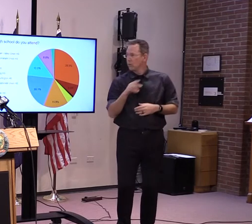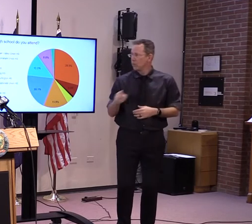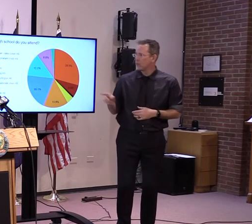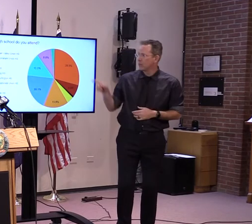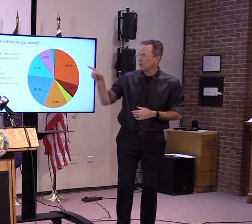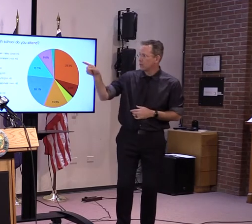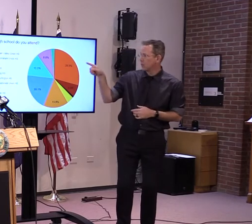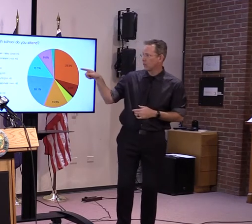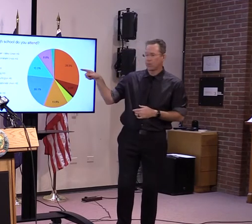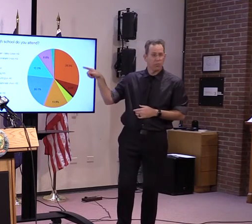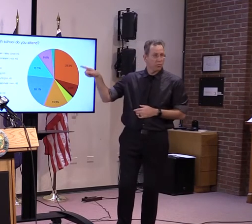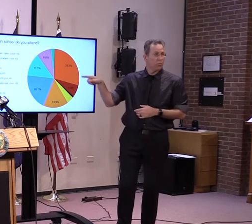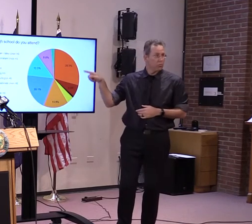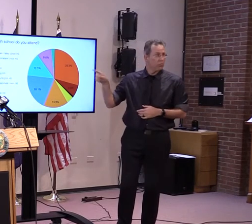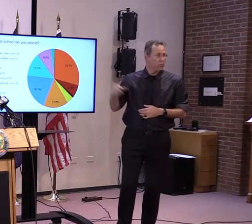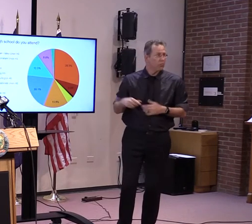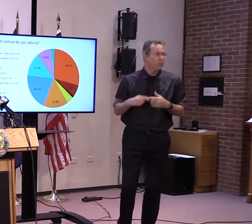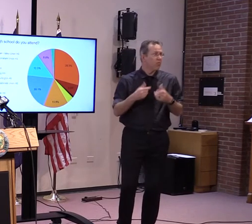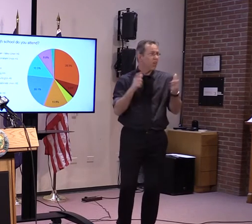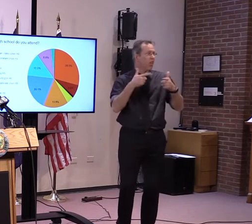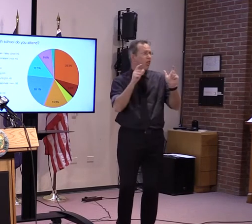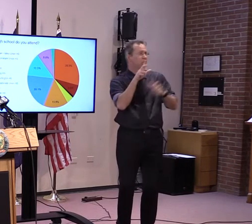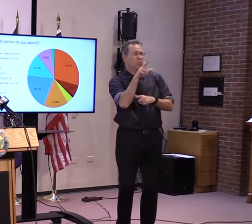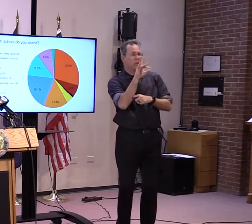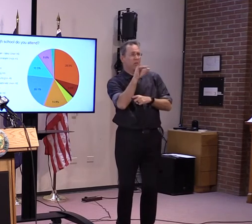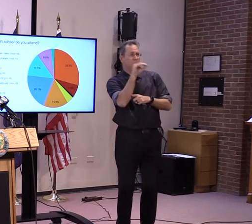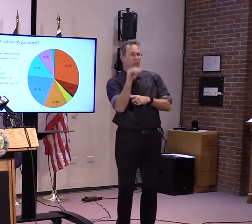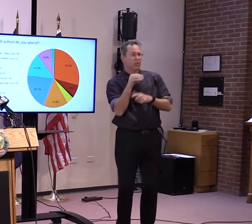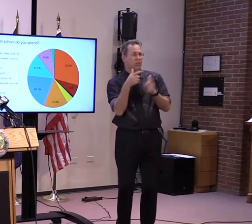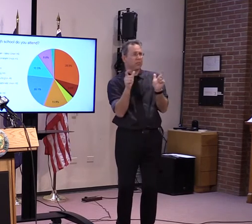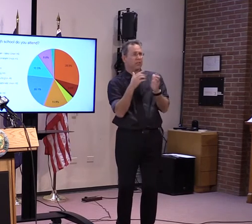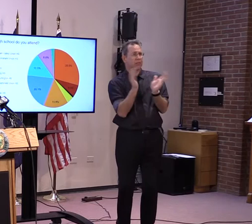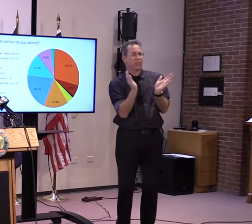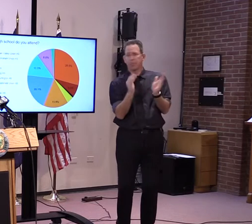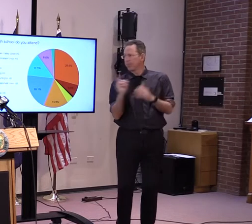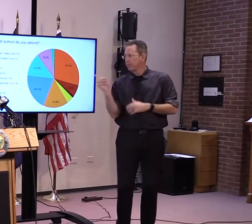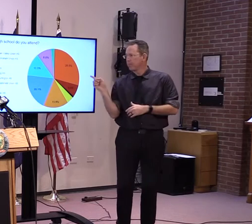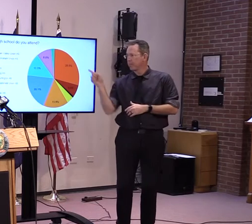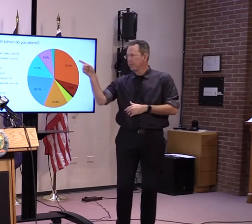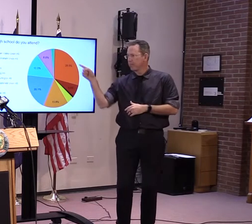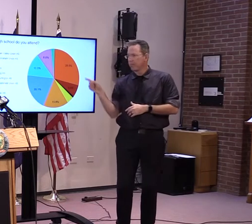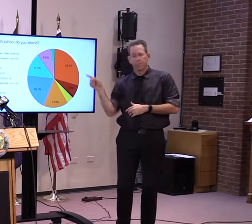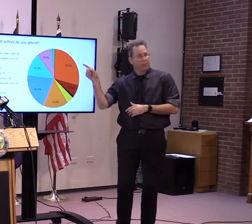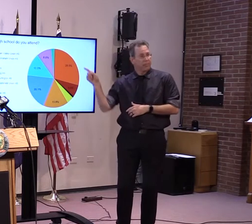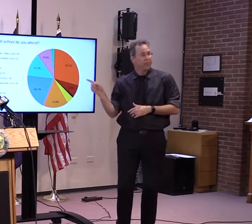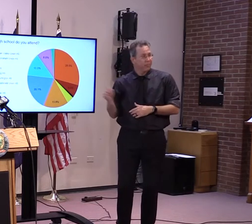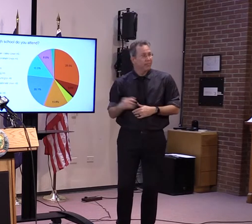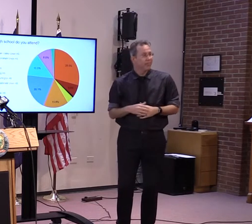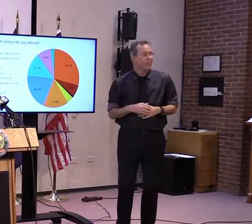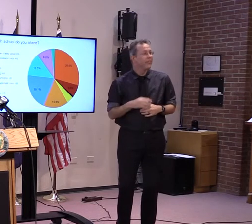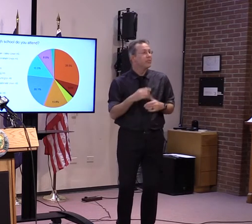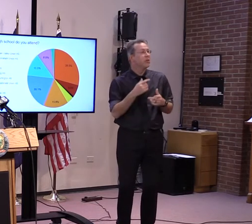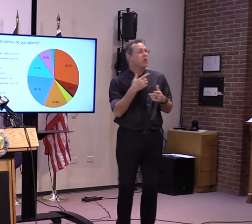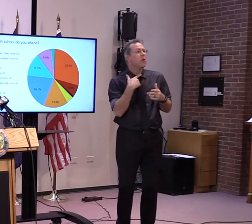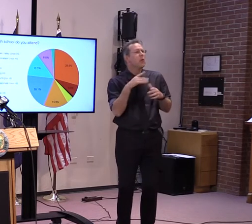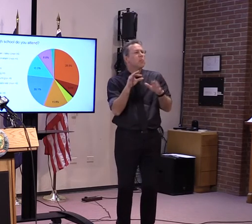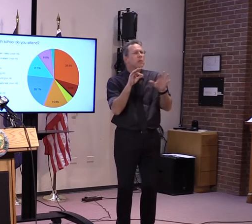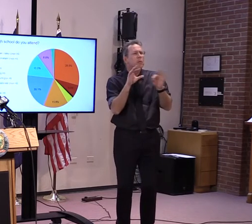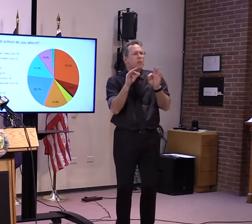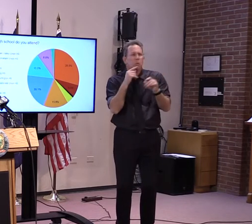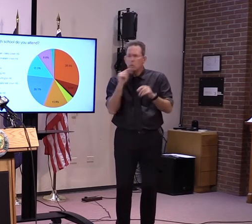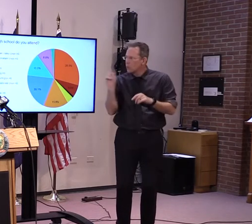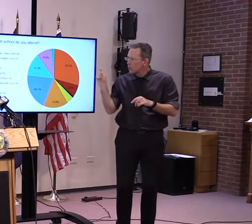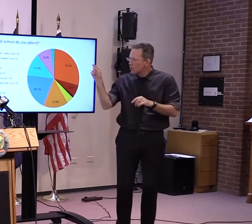from that school. But we did our best to get other schools, and so that way the data would not be